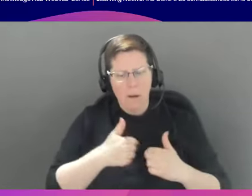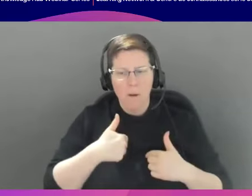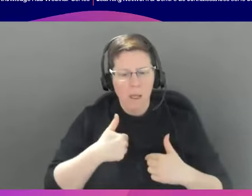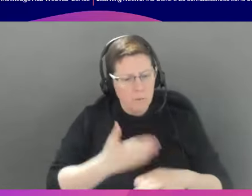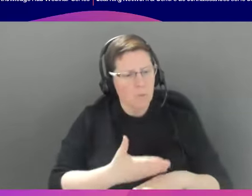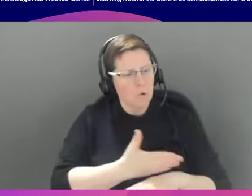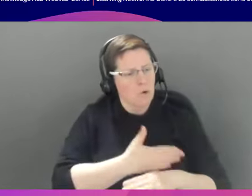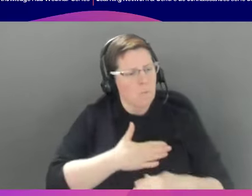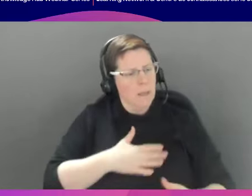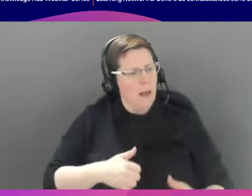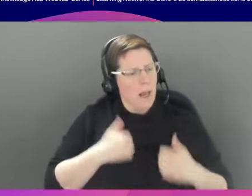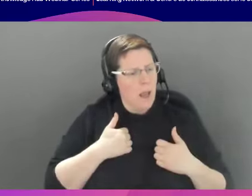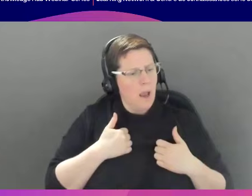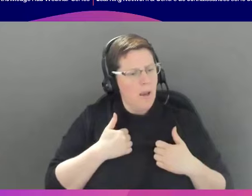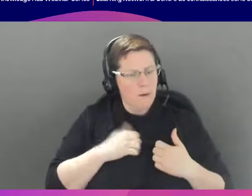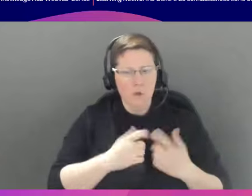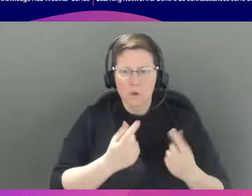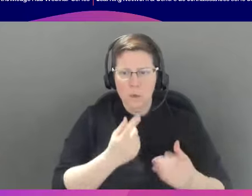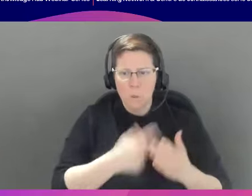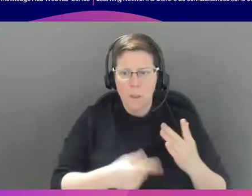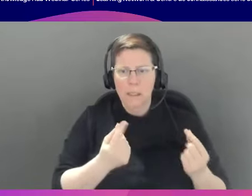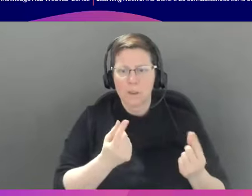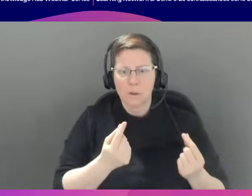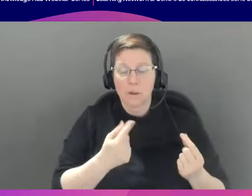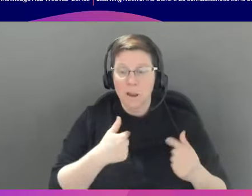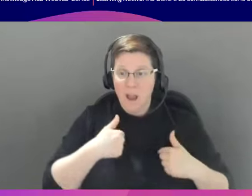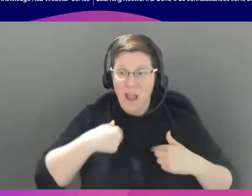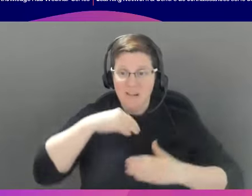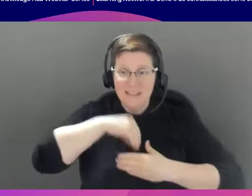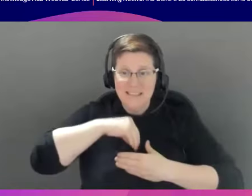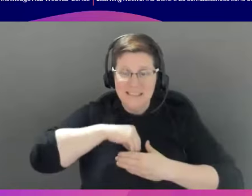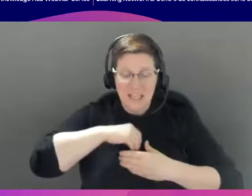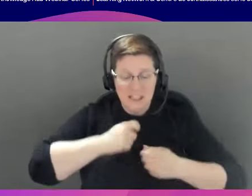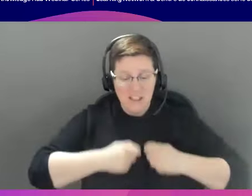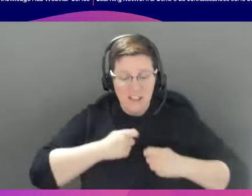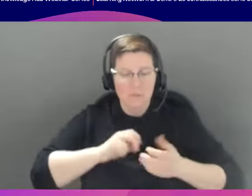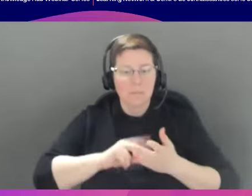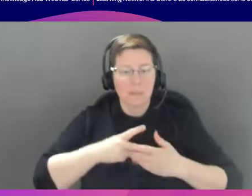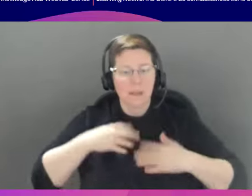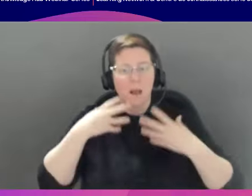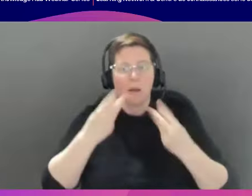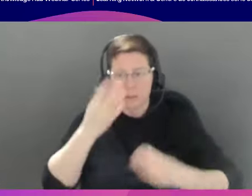control, I was unintentionally turning into a more attractive person.